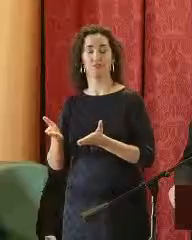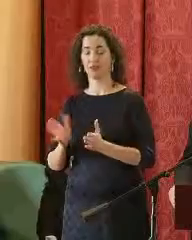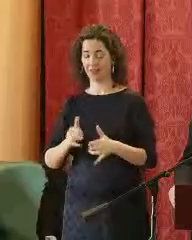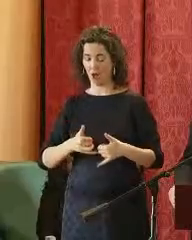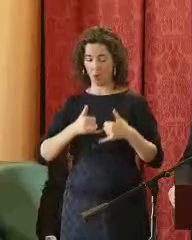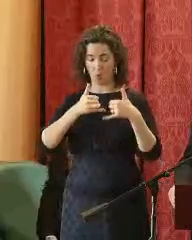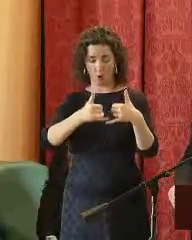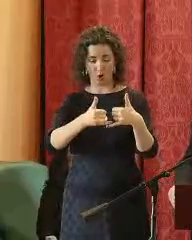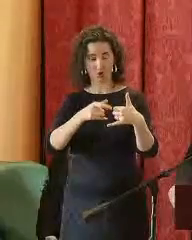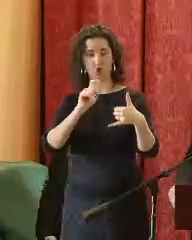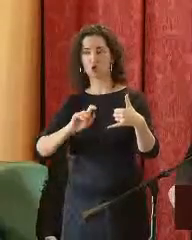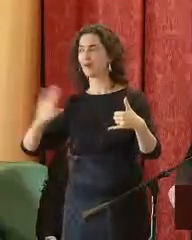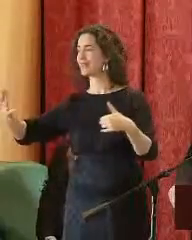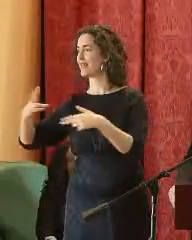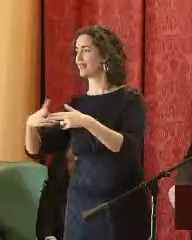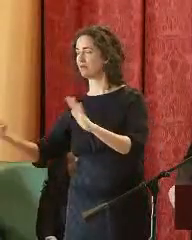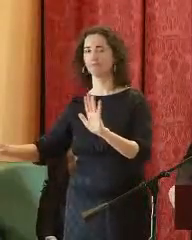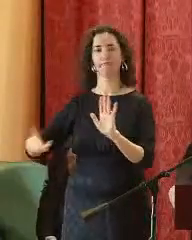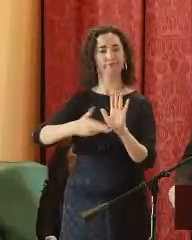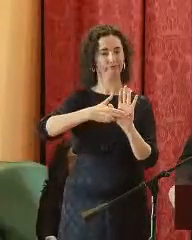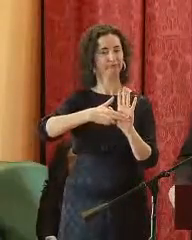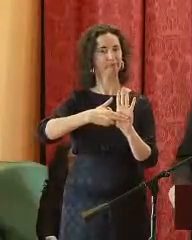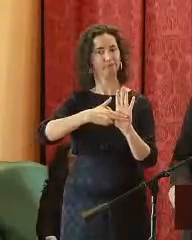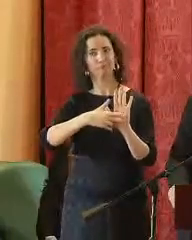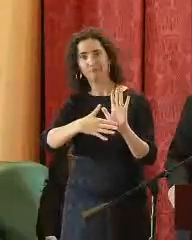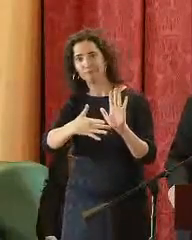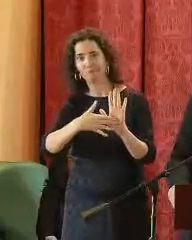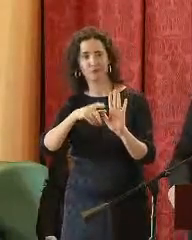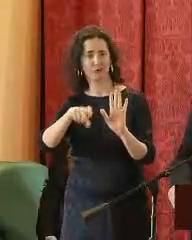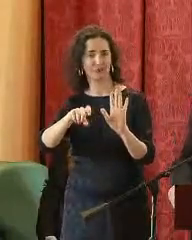award after him at some point here in the future.